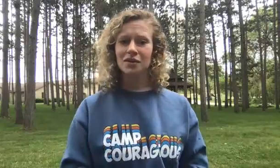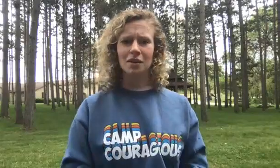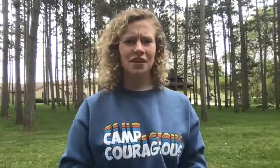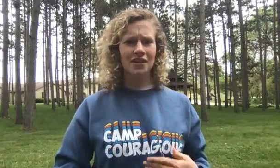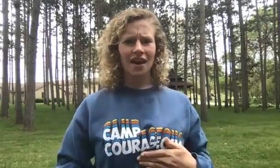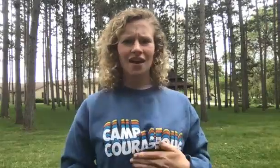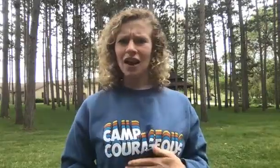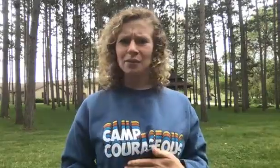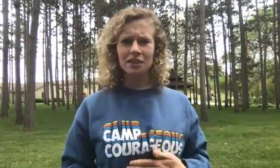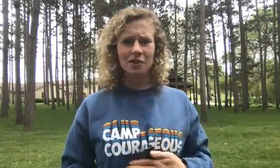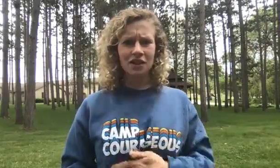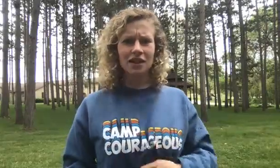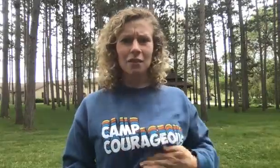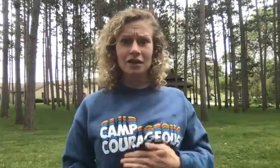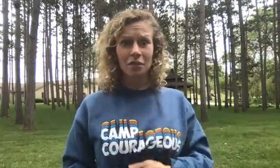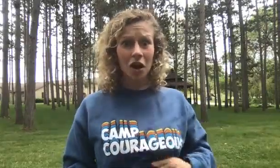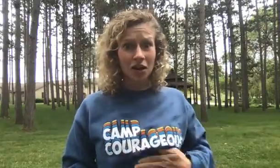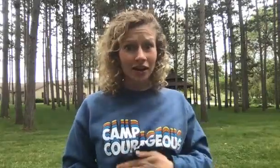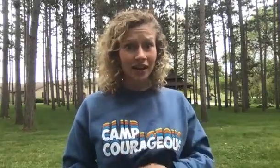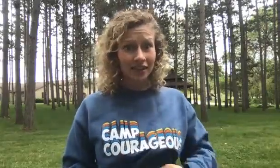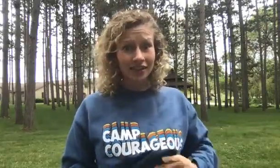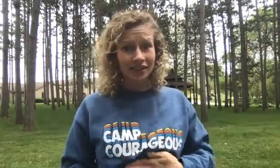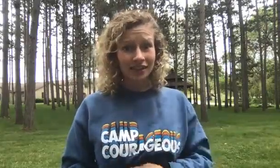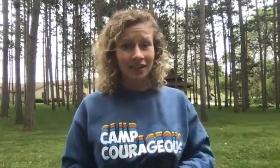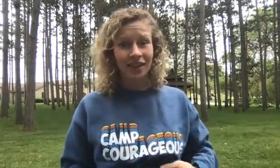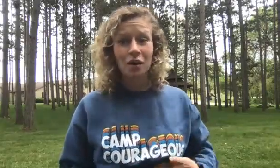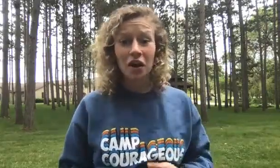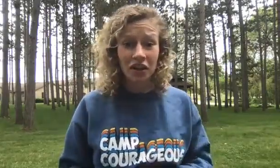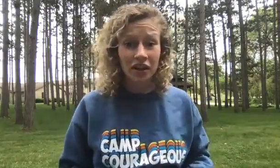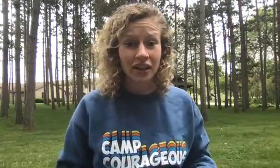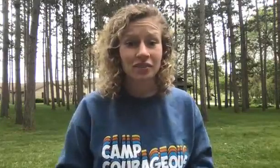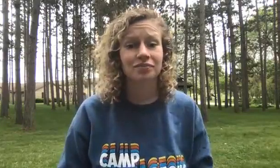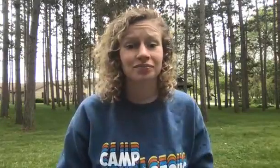Something that happens to me all the time is I'm hungry. I'm hungry.